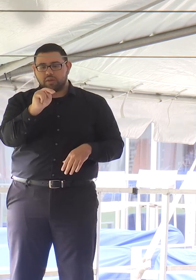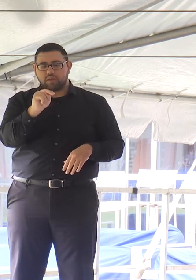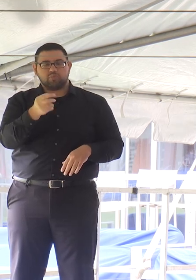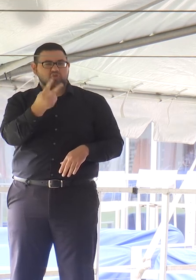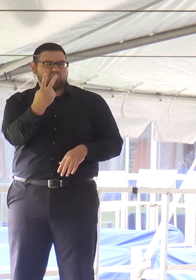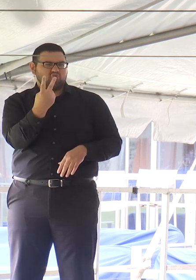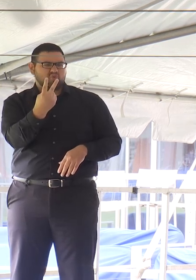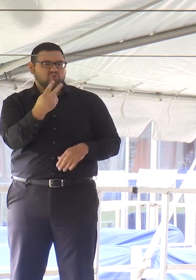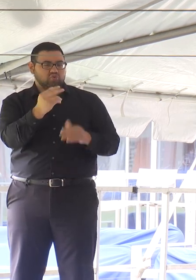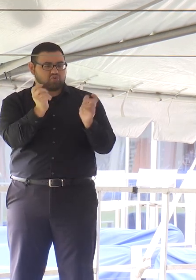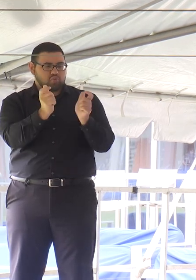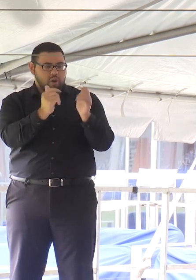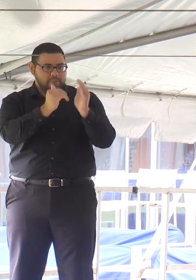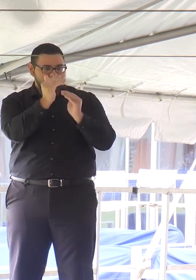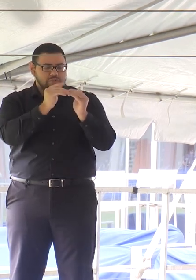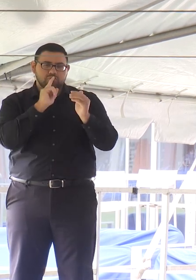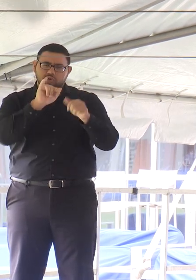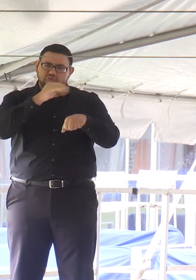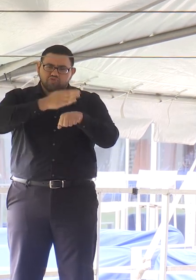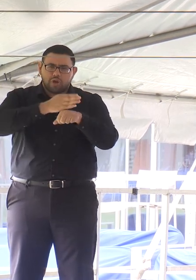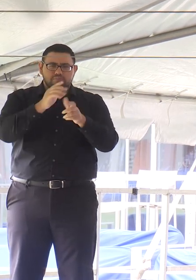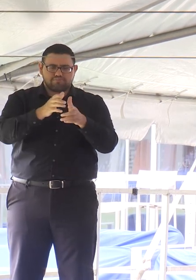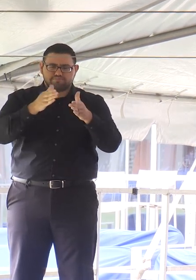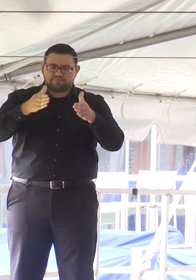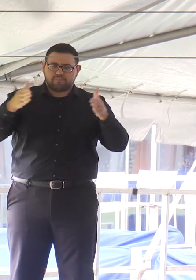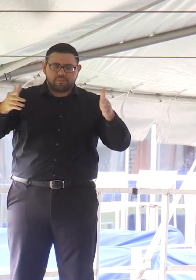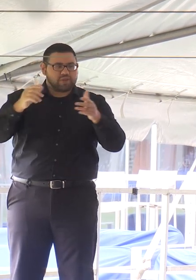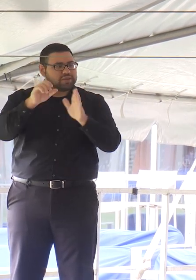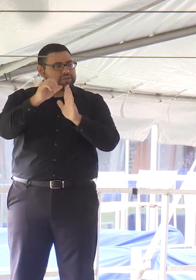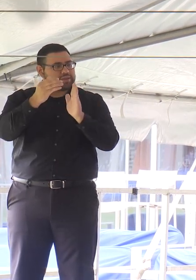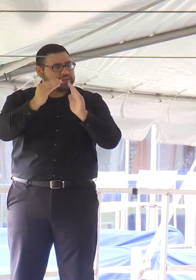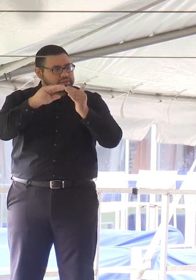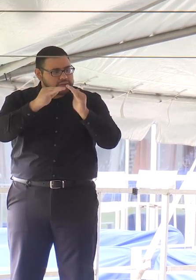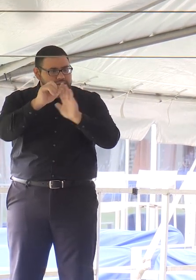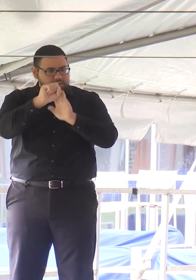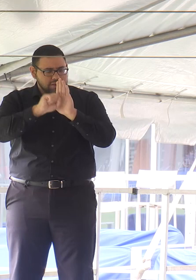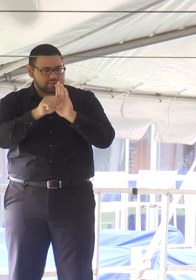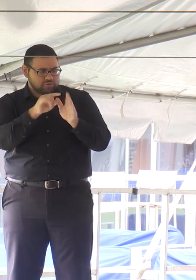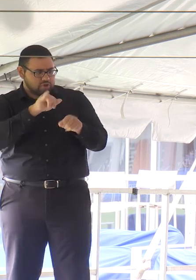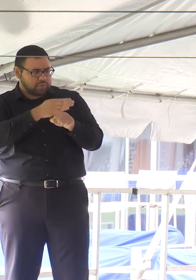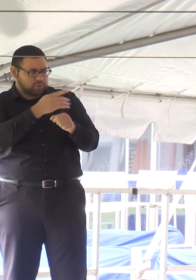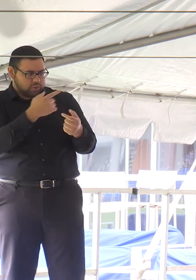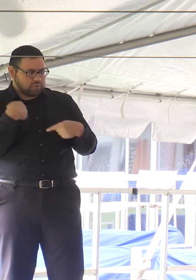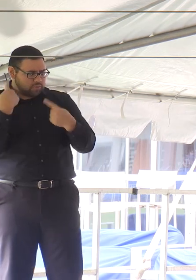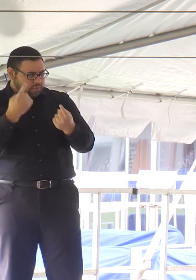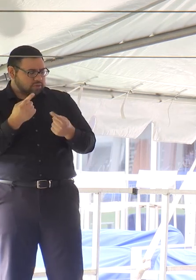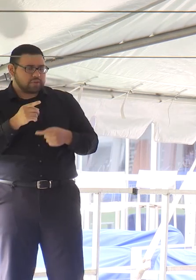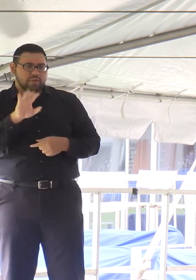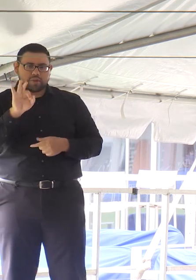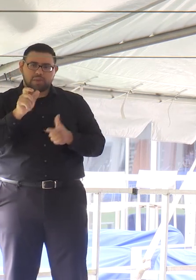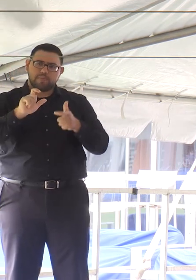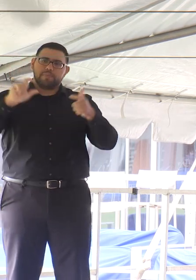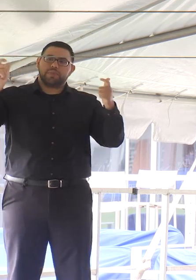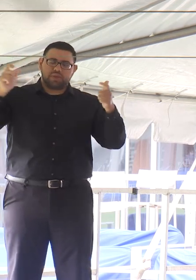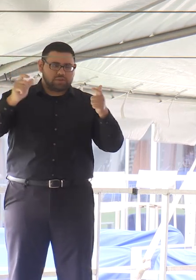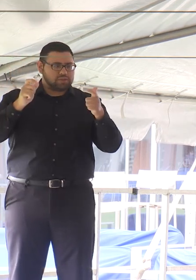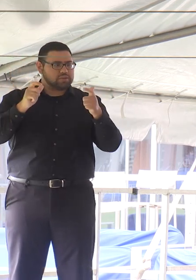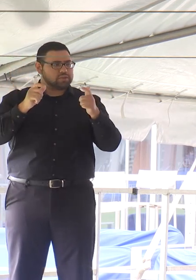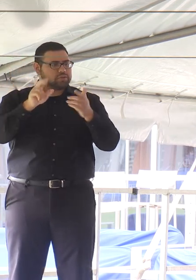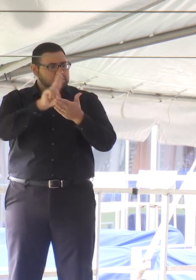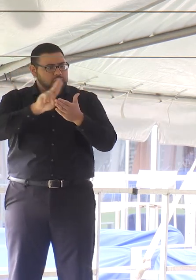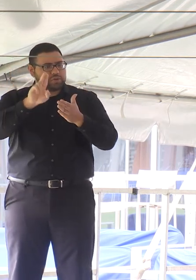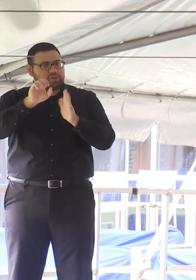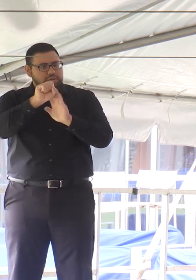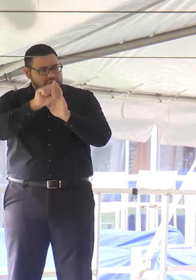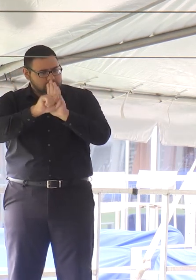small buildings. And what a job that the city and the state have done. What a job you've done now. Yes. The ninth largest university in the state of